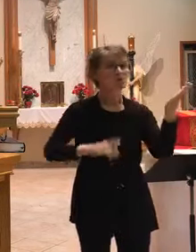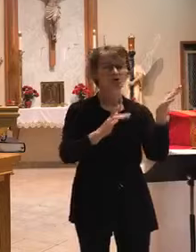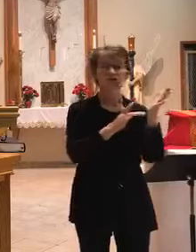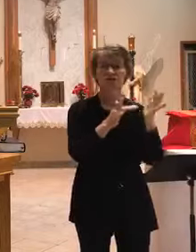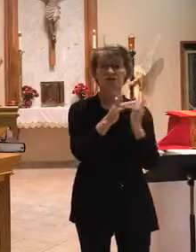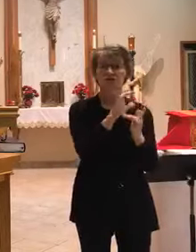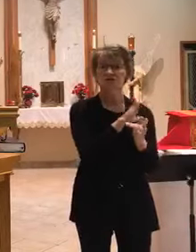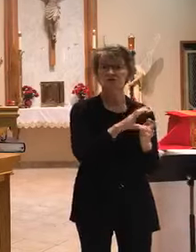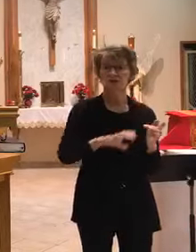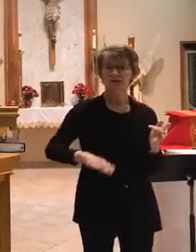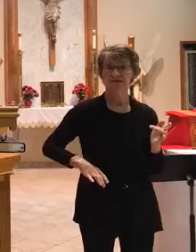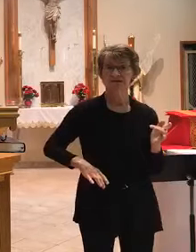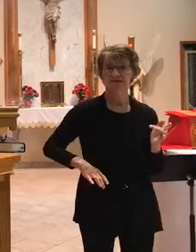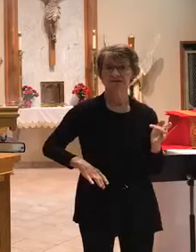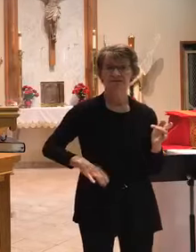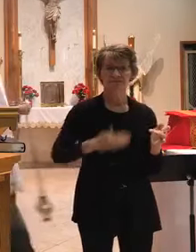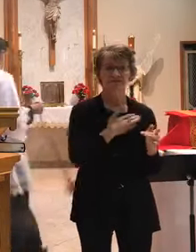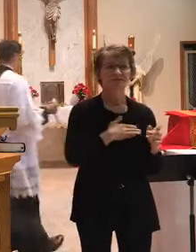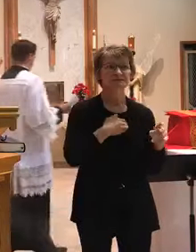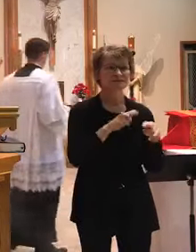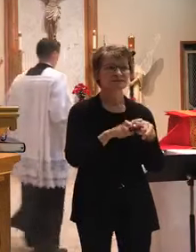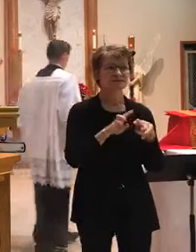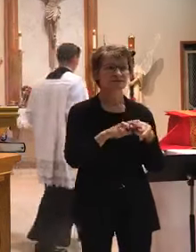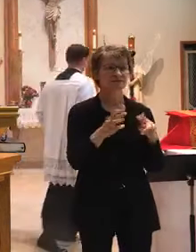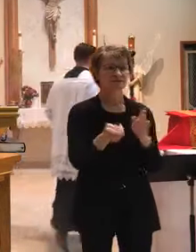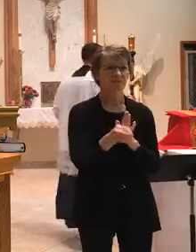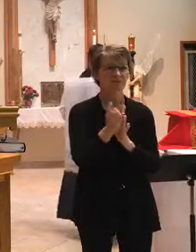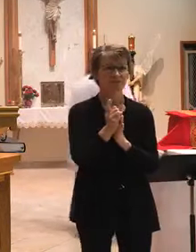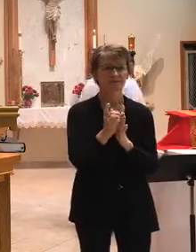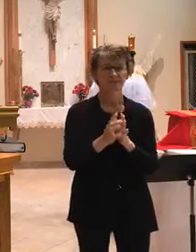Please be seated for a moment.